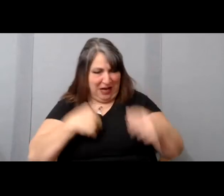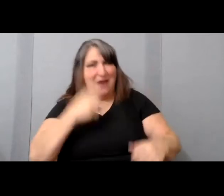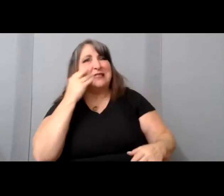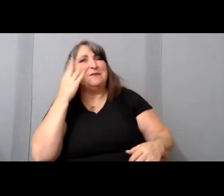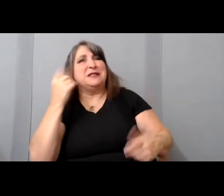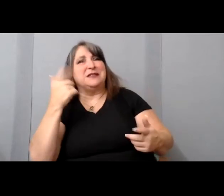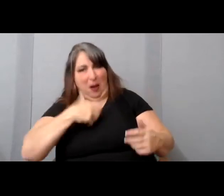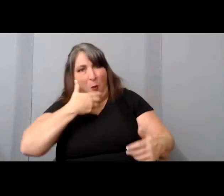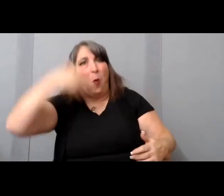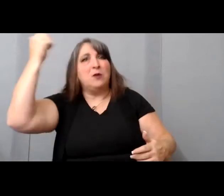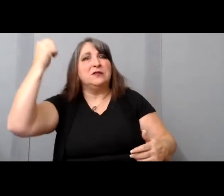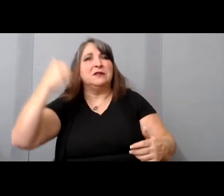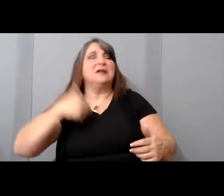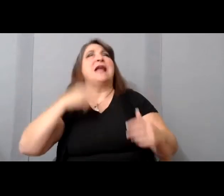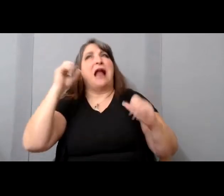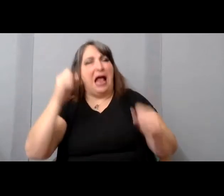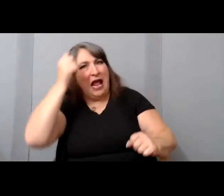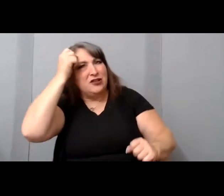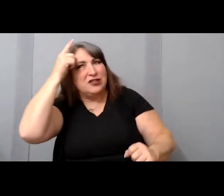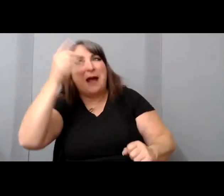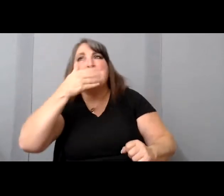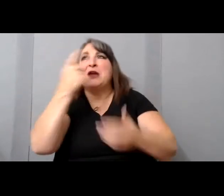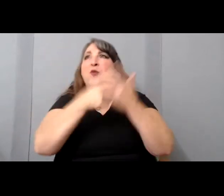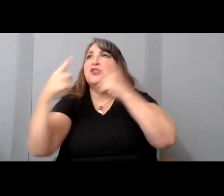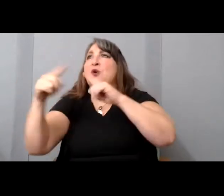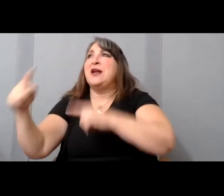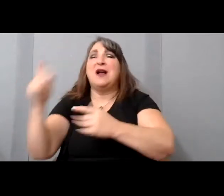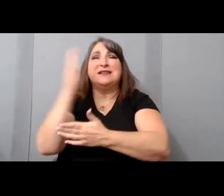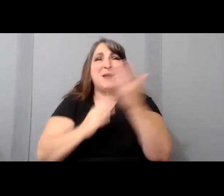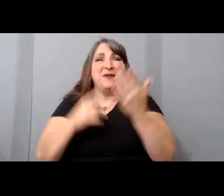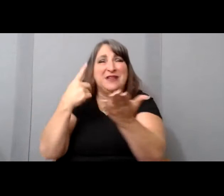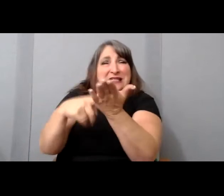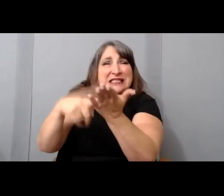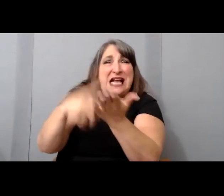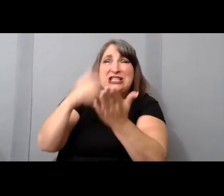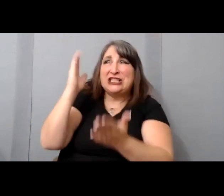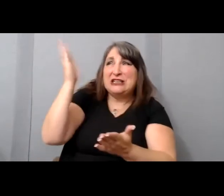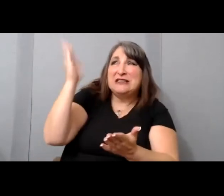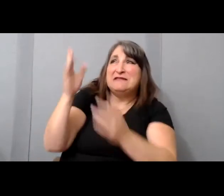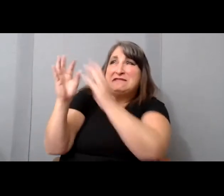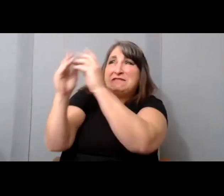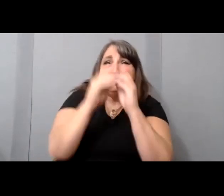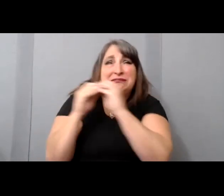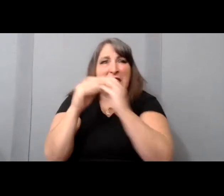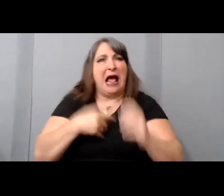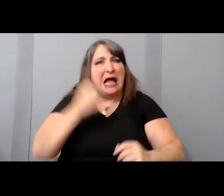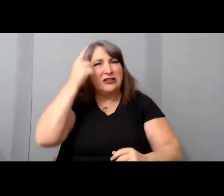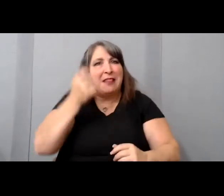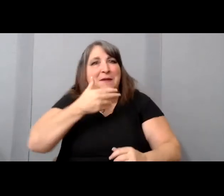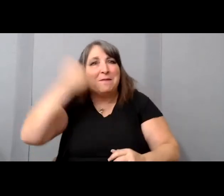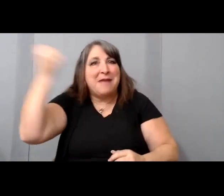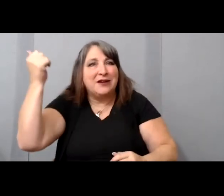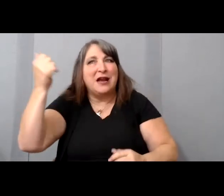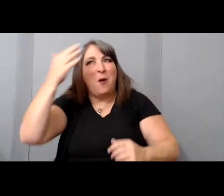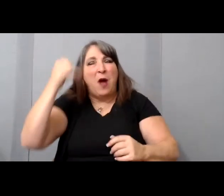me navigate some of the conversation that's out there and see through the conversation and understand why it is important that all of these alliances stand